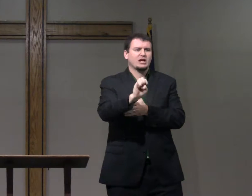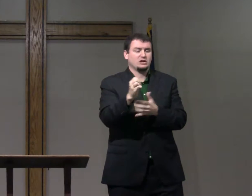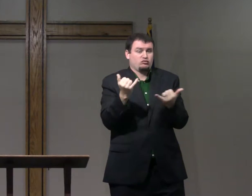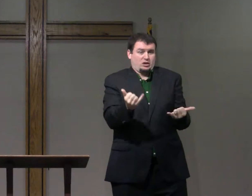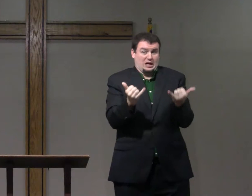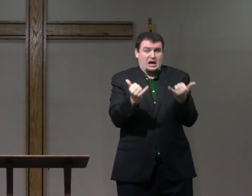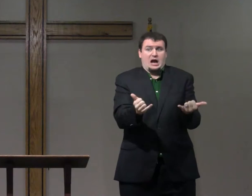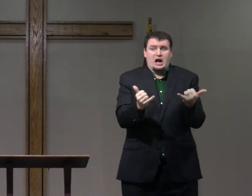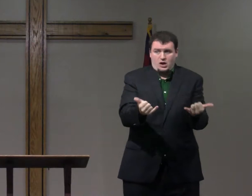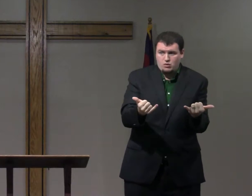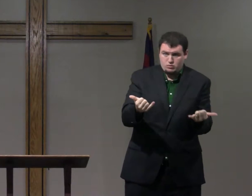now,